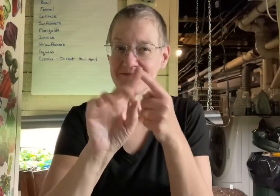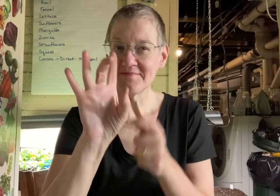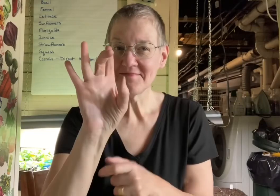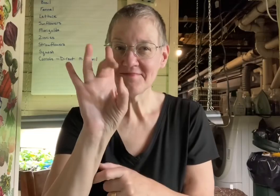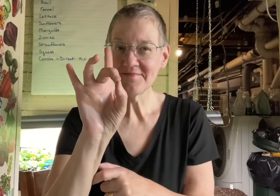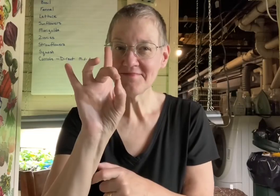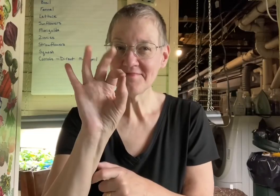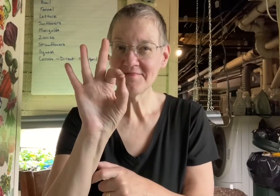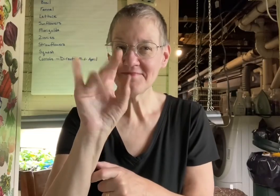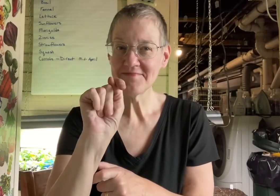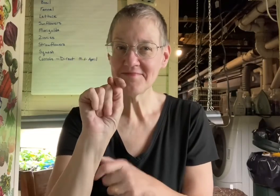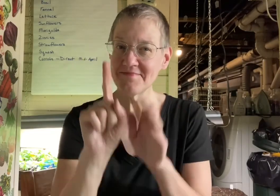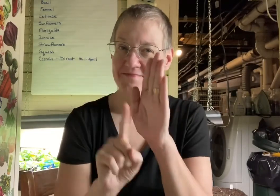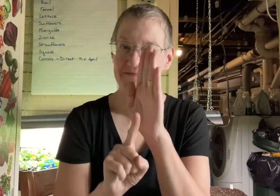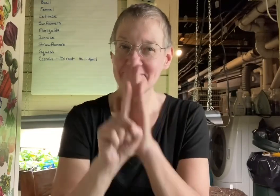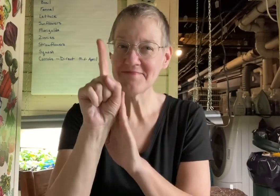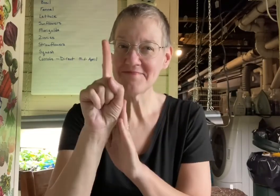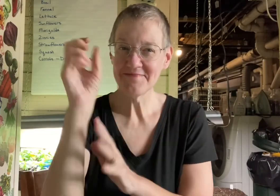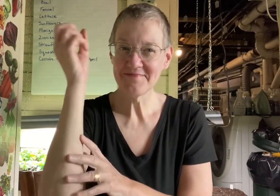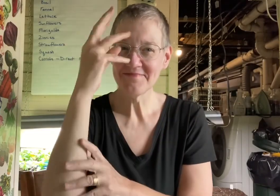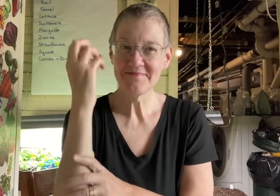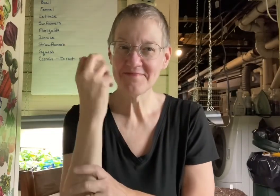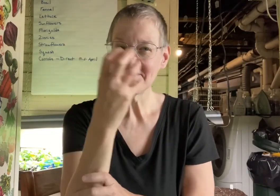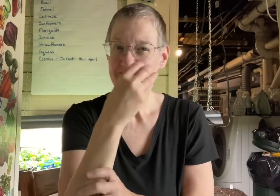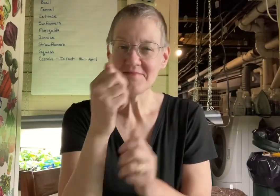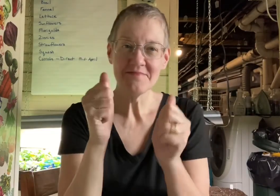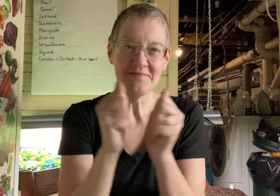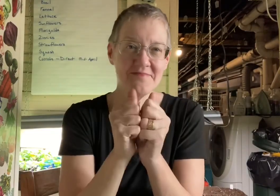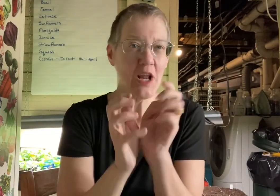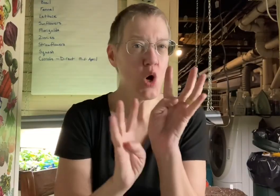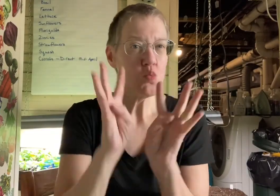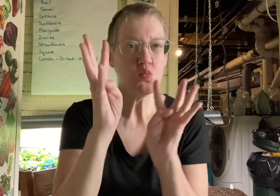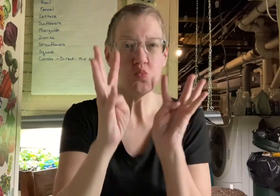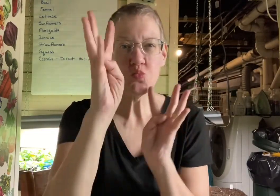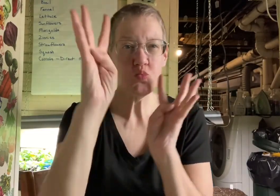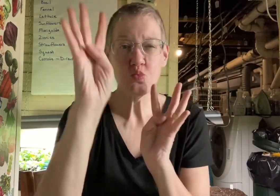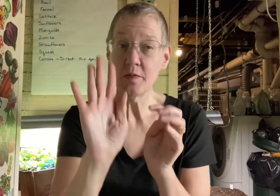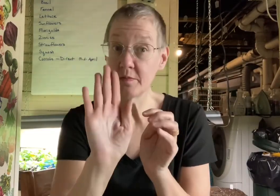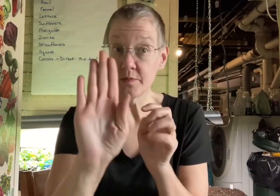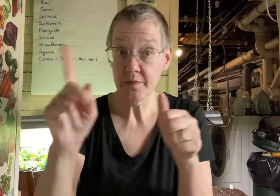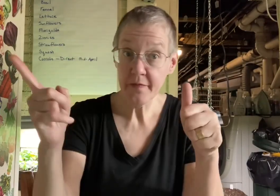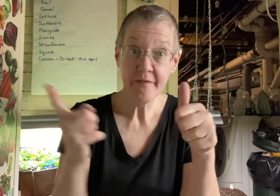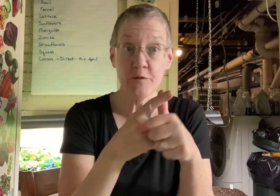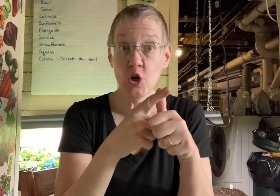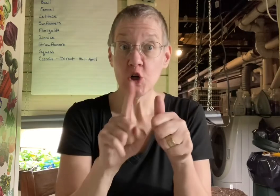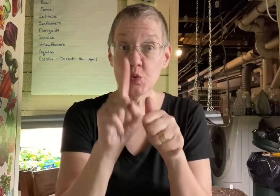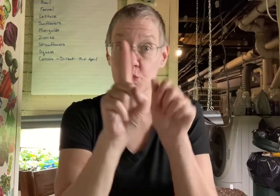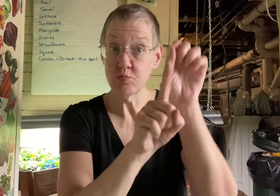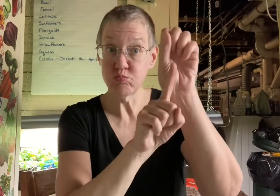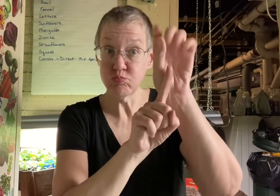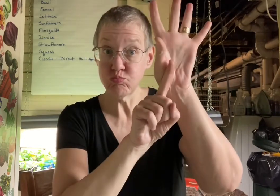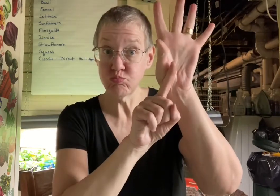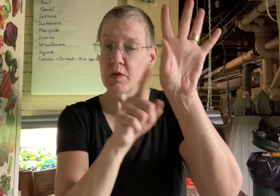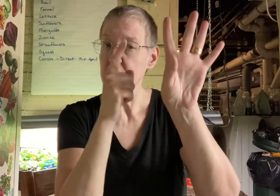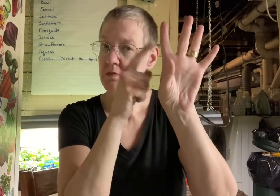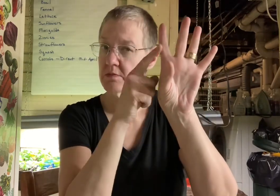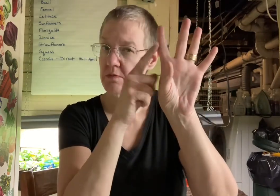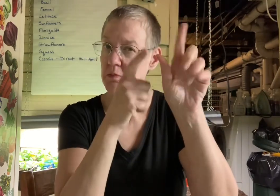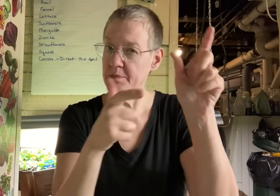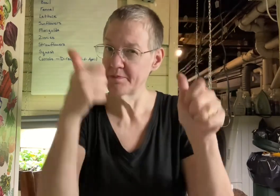Now they grow 5 to 8 feet tall. And like I said, multi-branching. Now your first flower